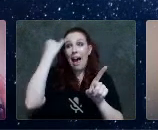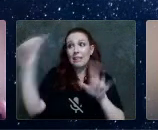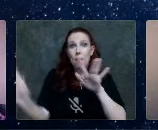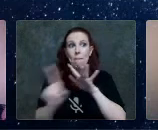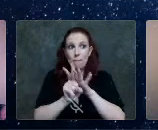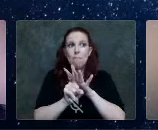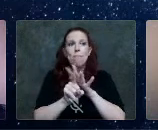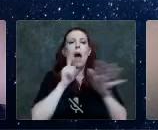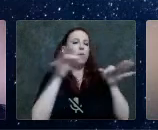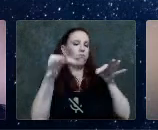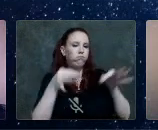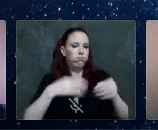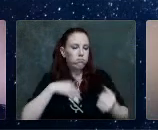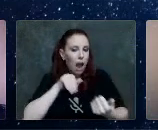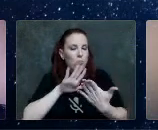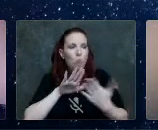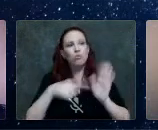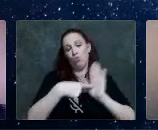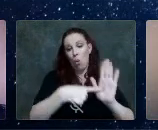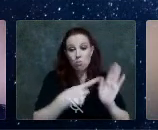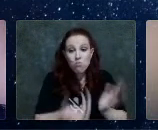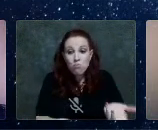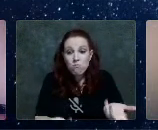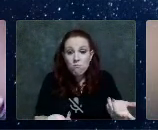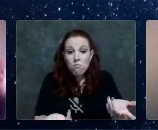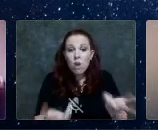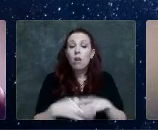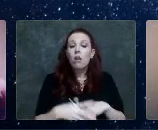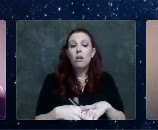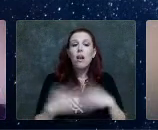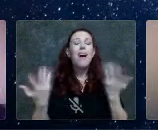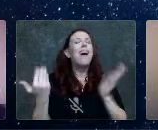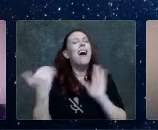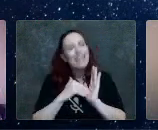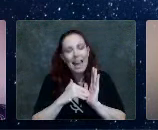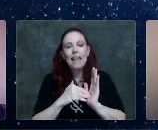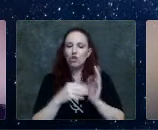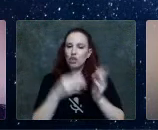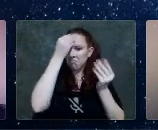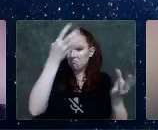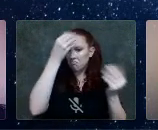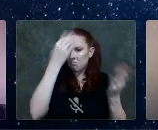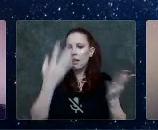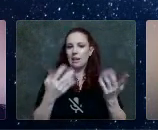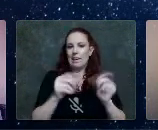I'll explain my approach, and then I'll like do it for real. Because just so that, again, keep the interviewer in the know. That's what looks really